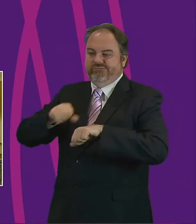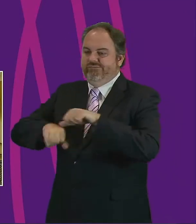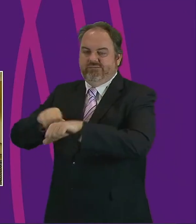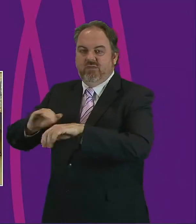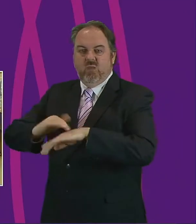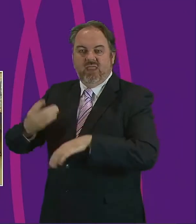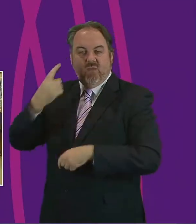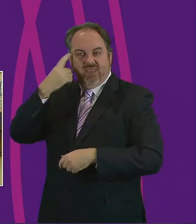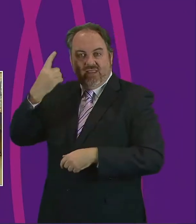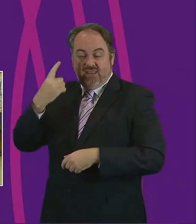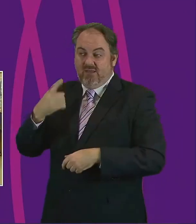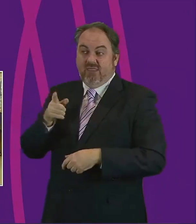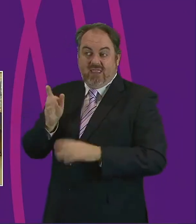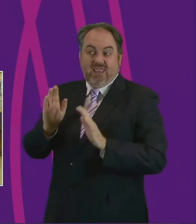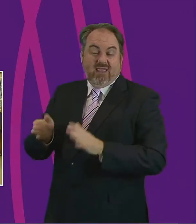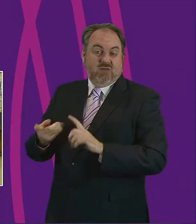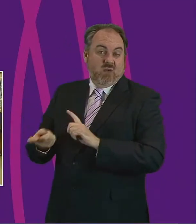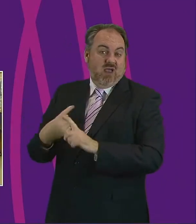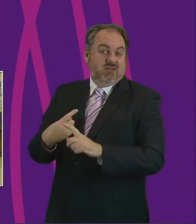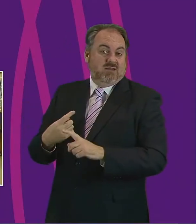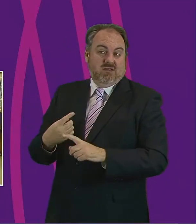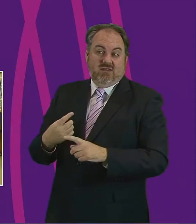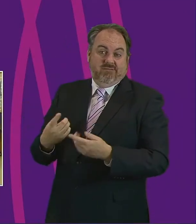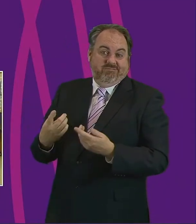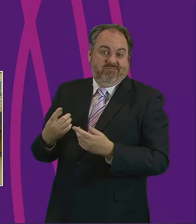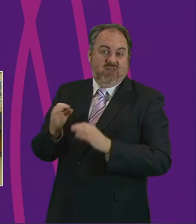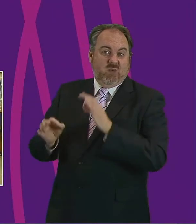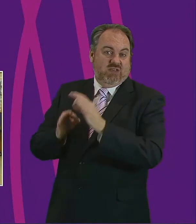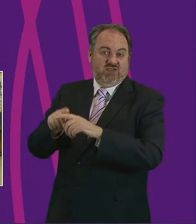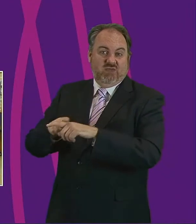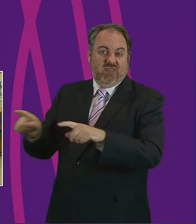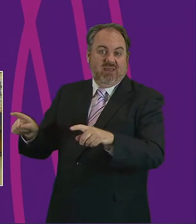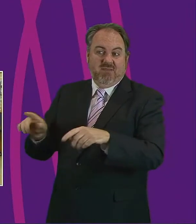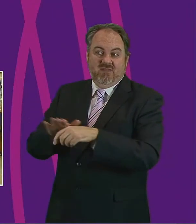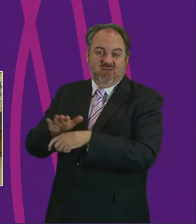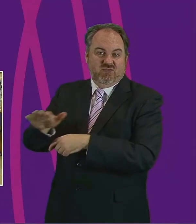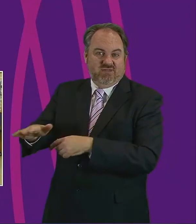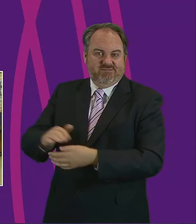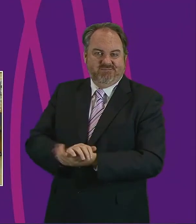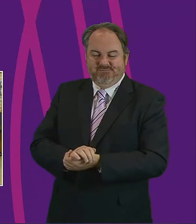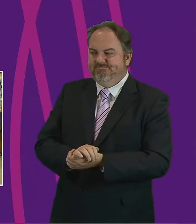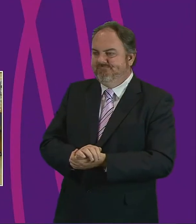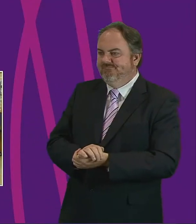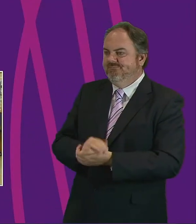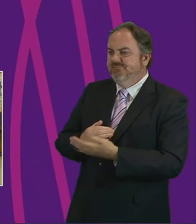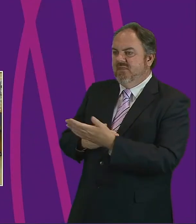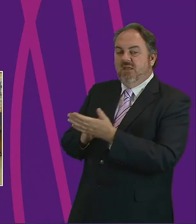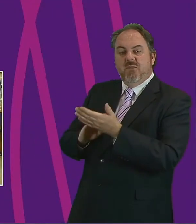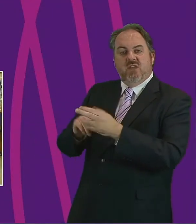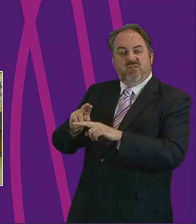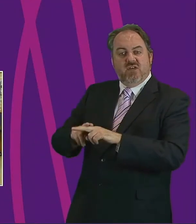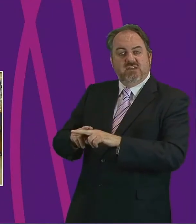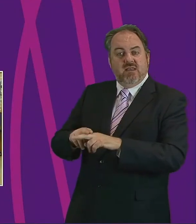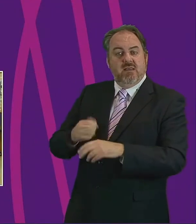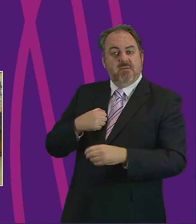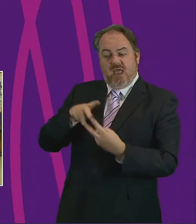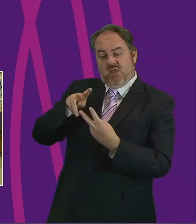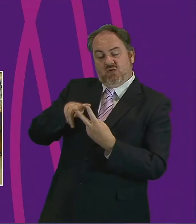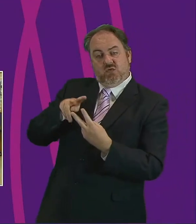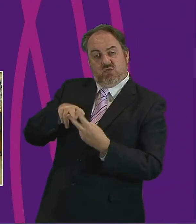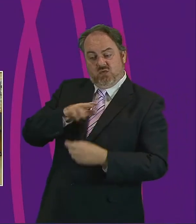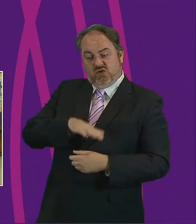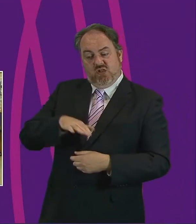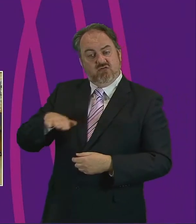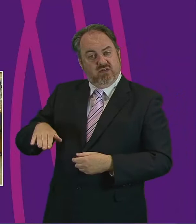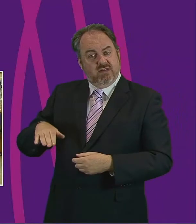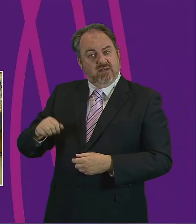happen. Murdo Fraser, followed by Alec Rowley. Thank you, Presiding Officer. I have 2 children who are Scouts, and many members